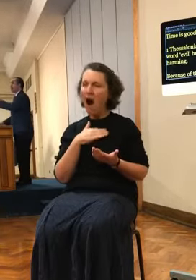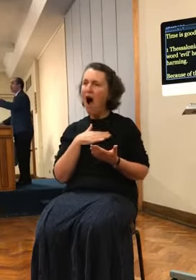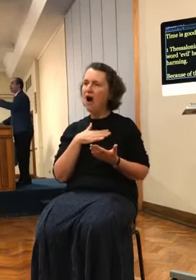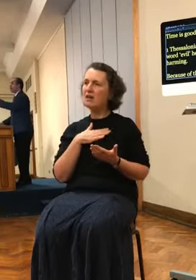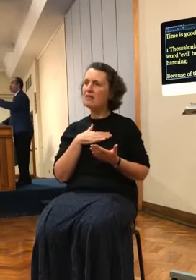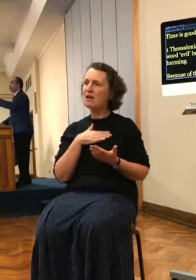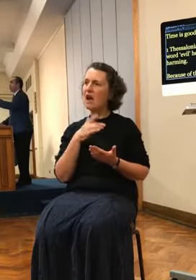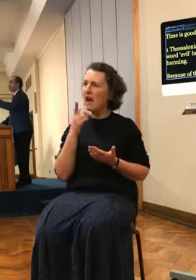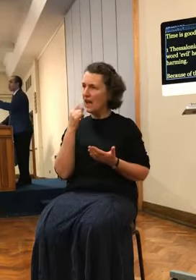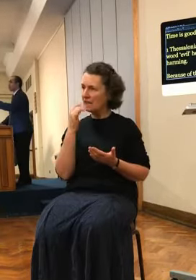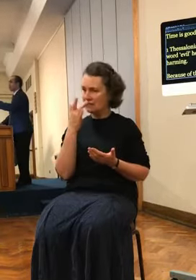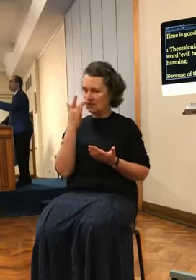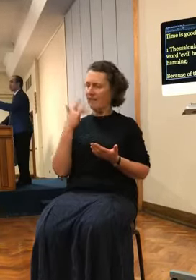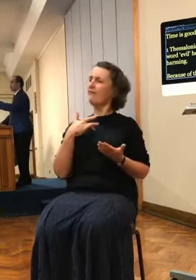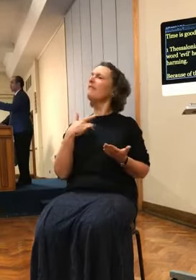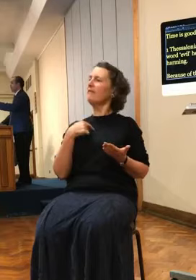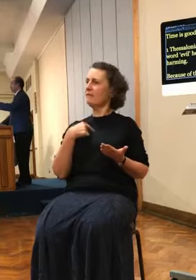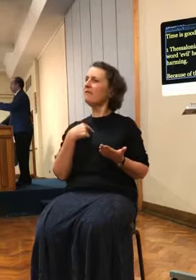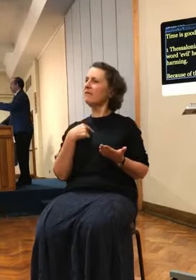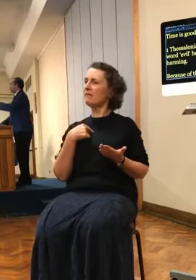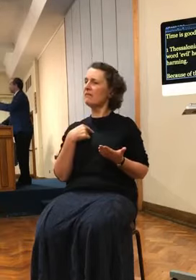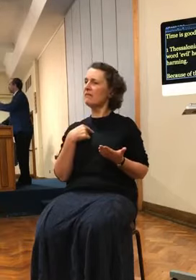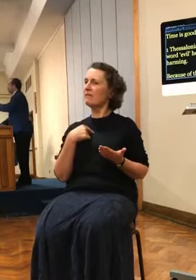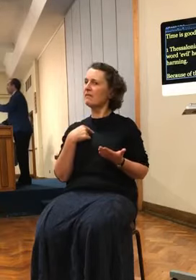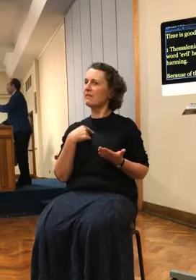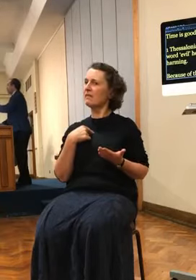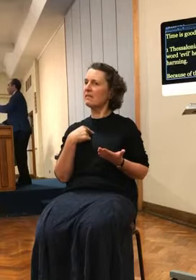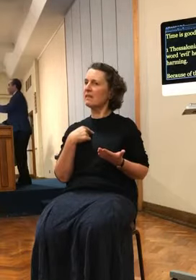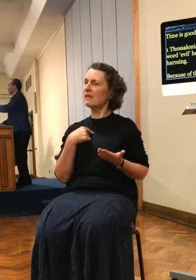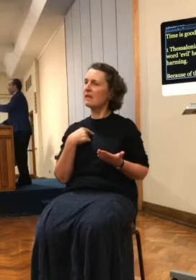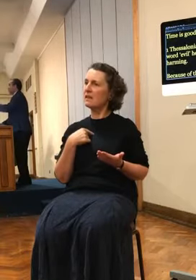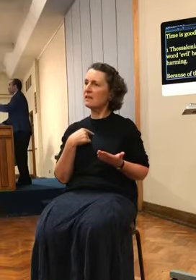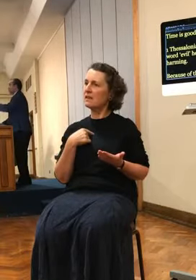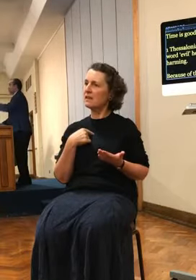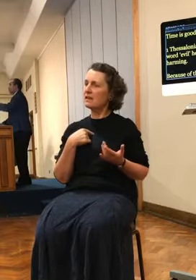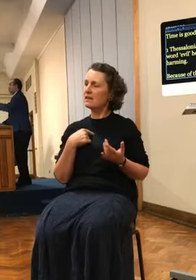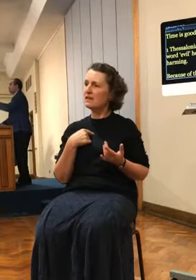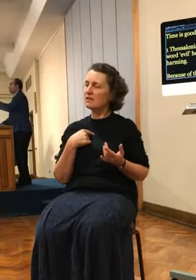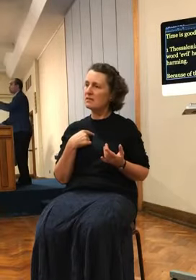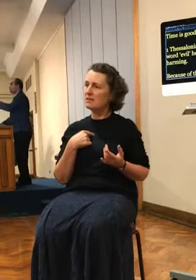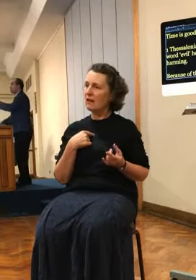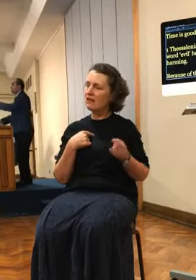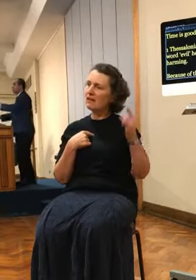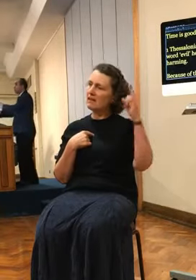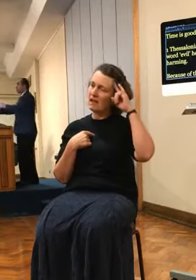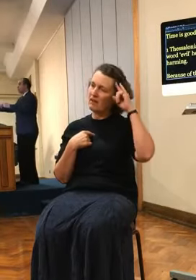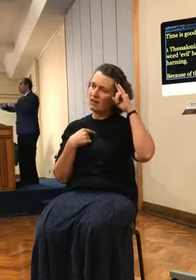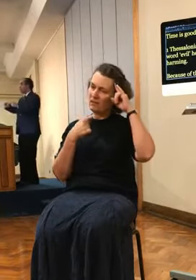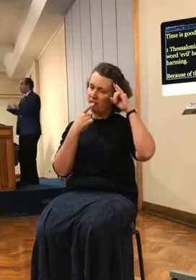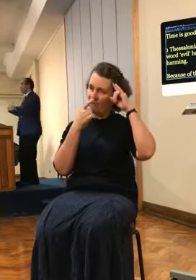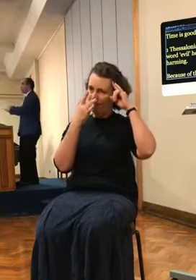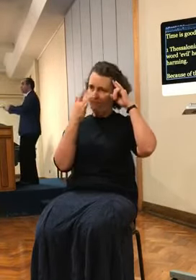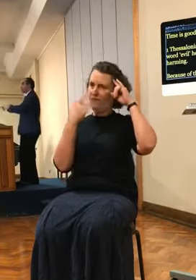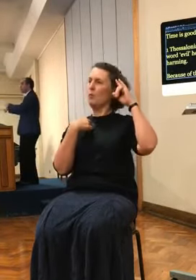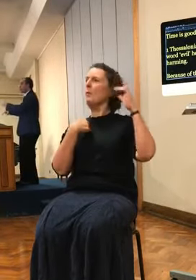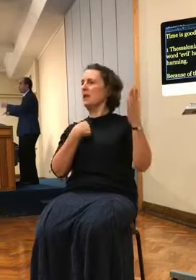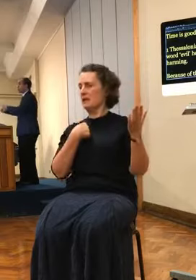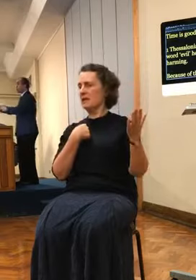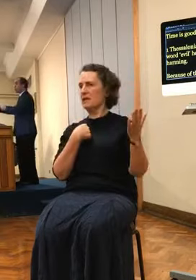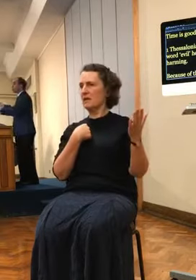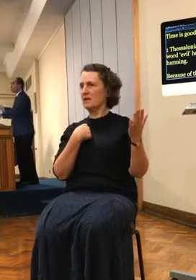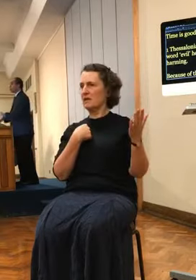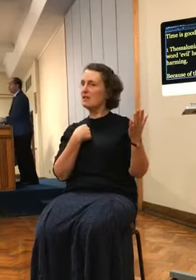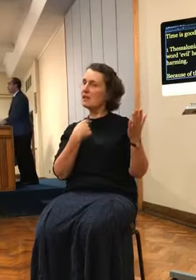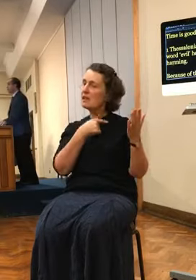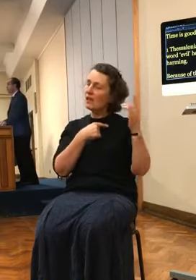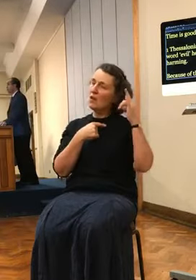The lion, the old serpent, the dragon has not yet stopped walking around and roaring,